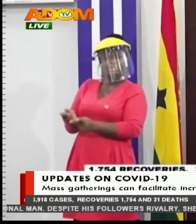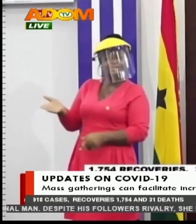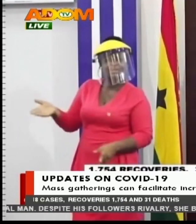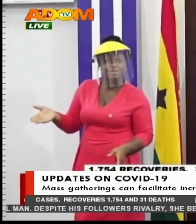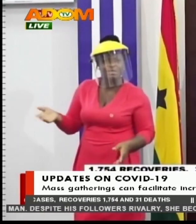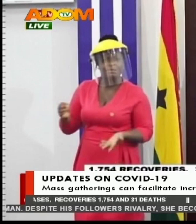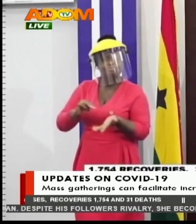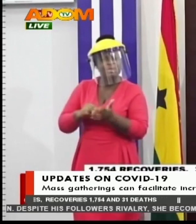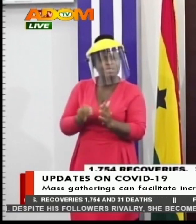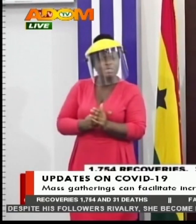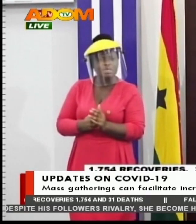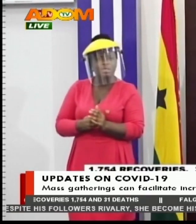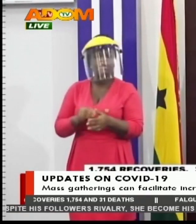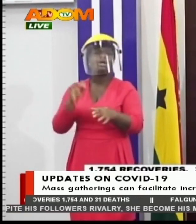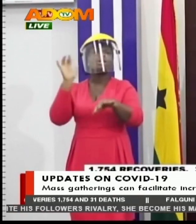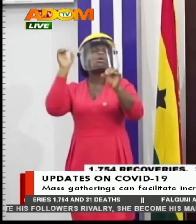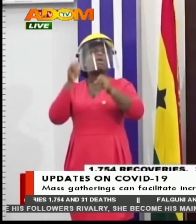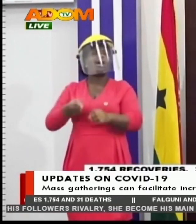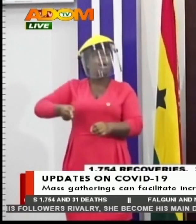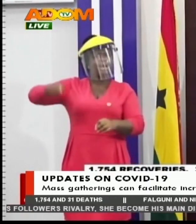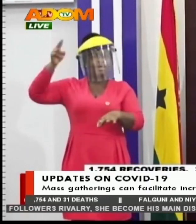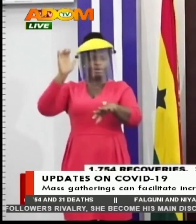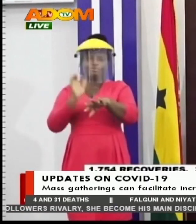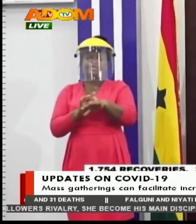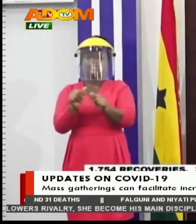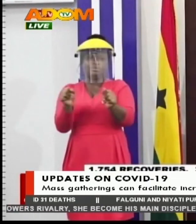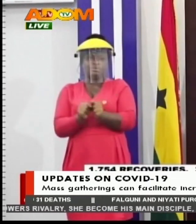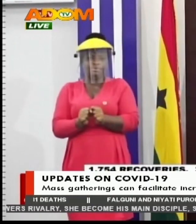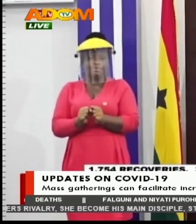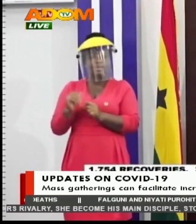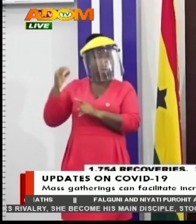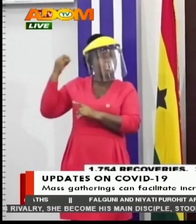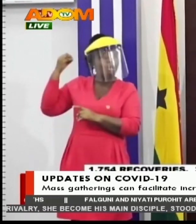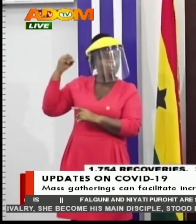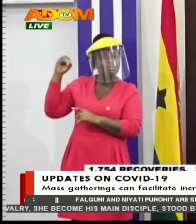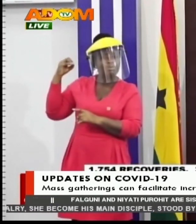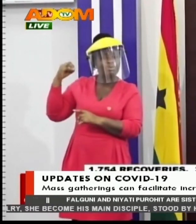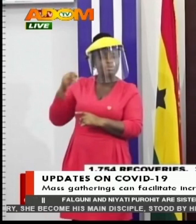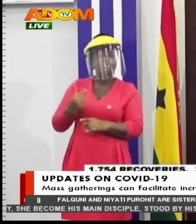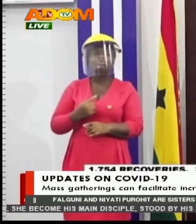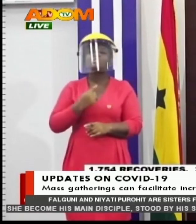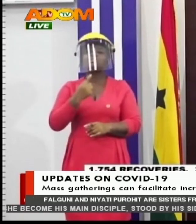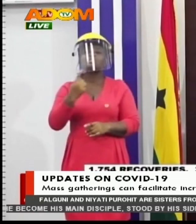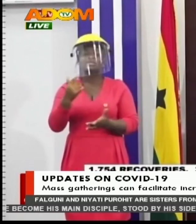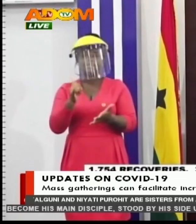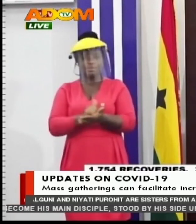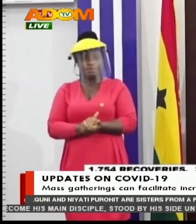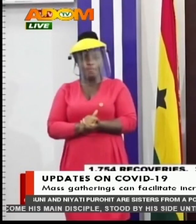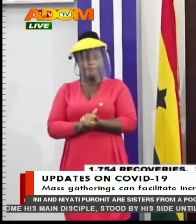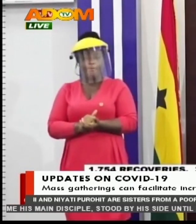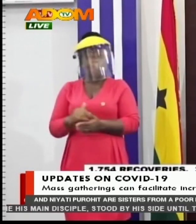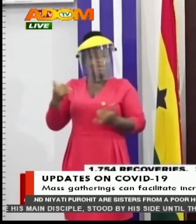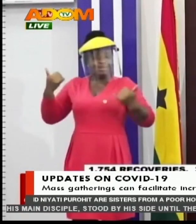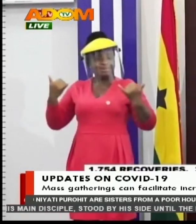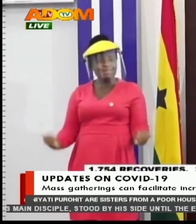it's jointed at the level of the assembly, it's jointed at the level of even the health sector. So there's a bit of collaboration in that